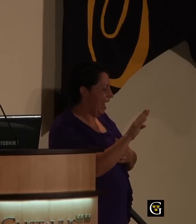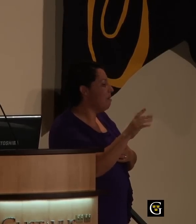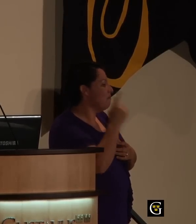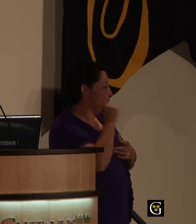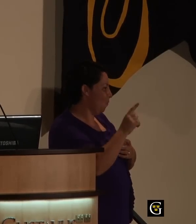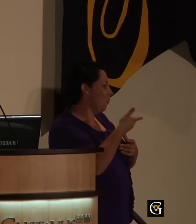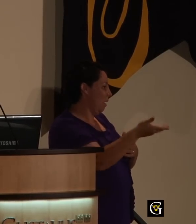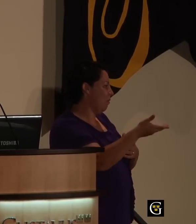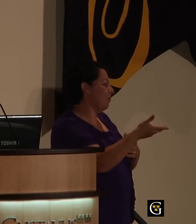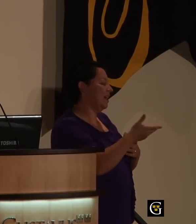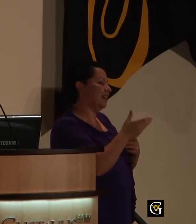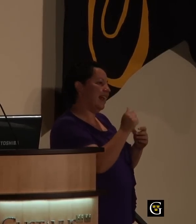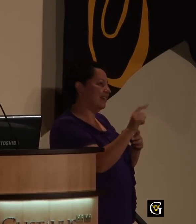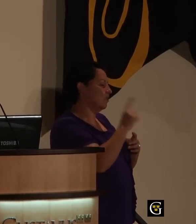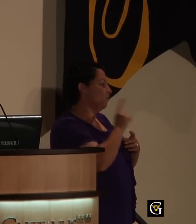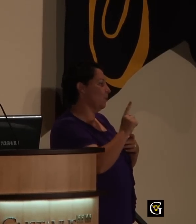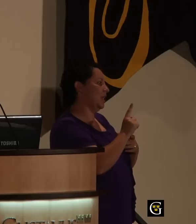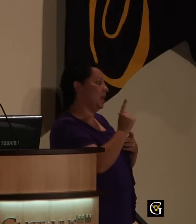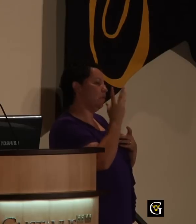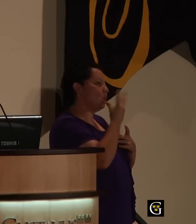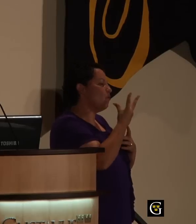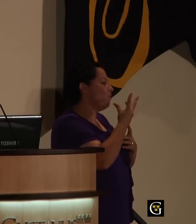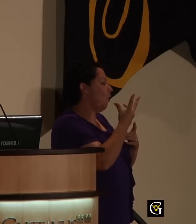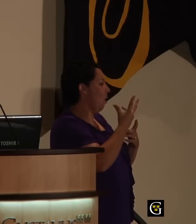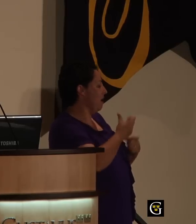expressive languages.